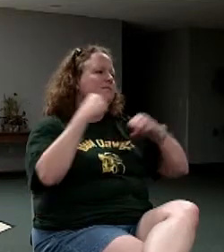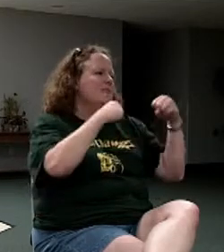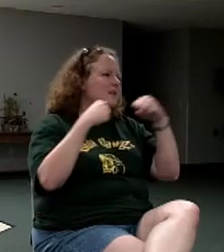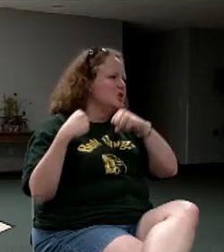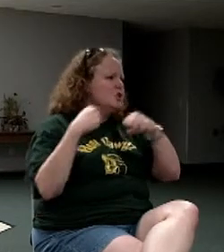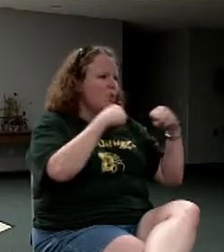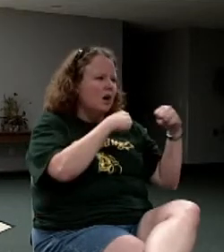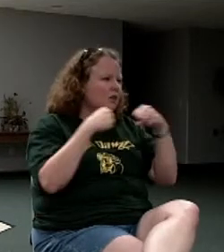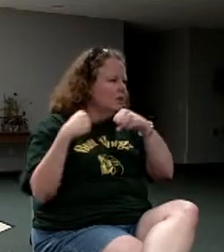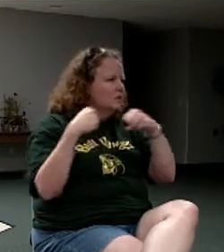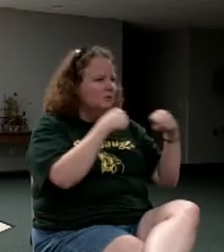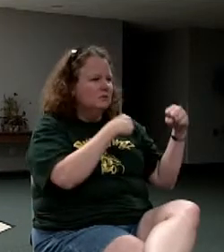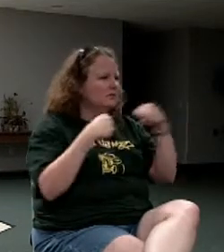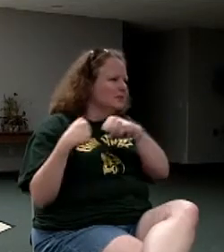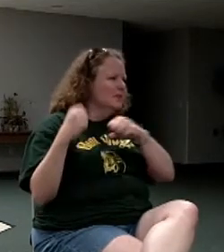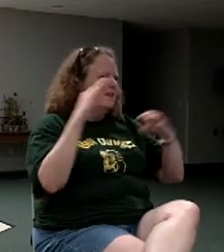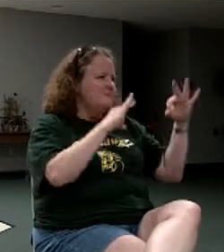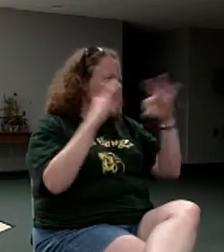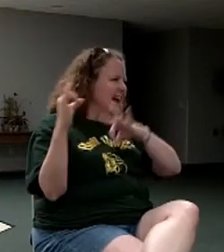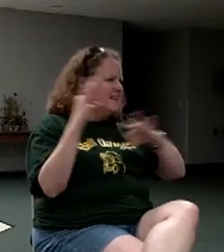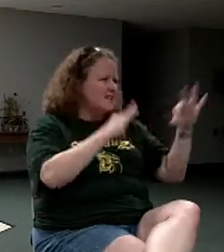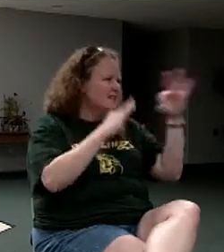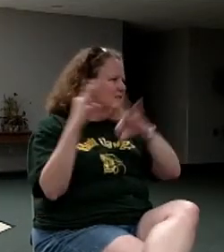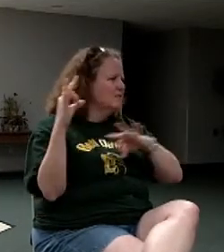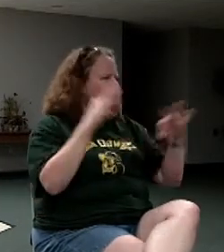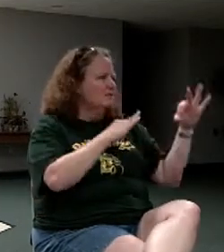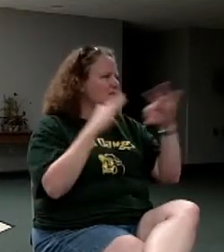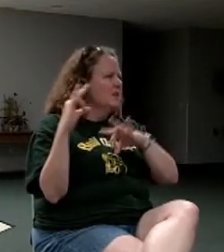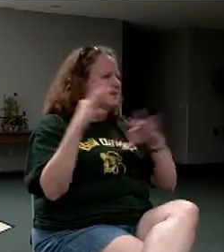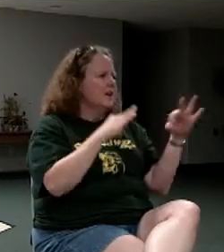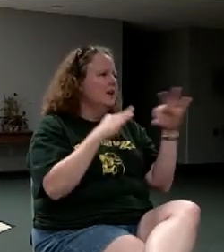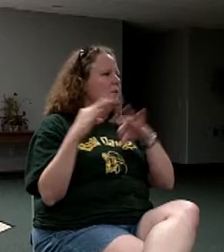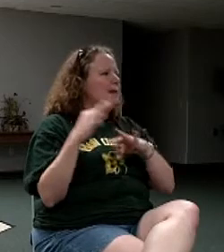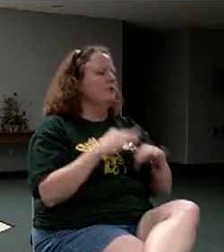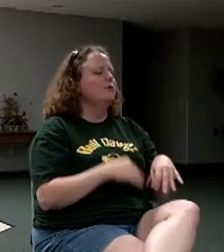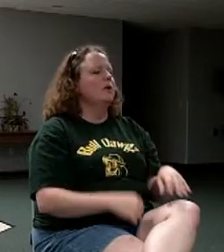a struggle, fight, kind of go back and forth.